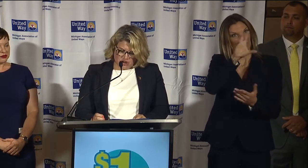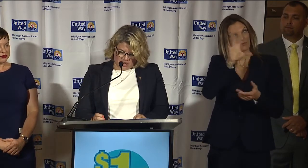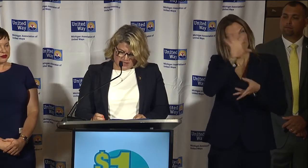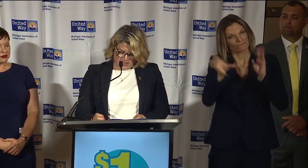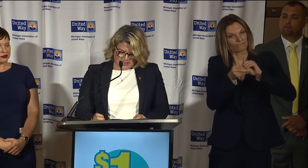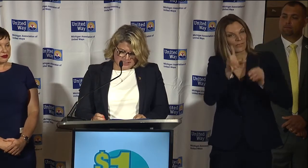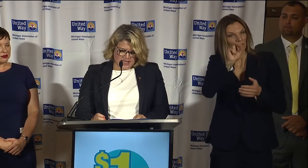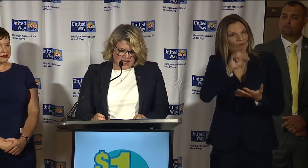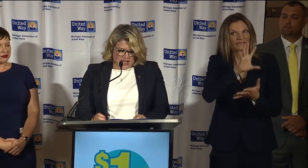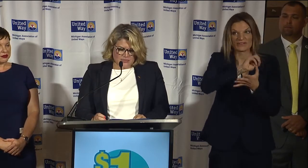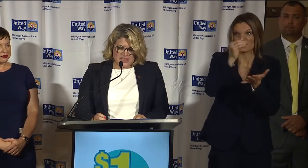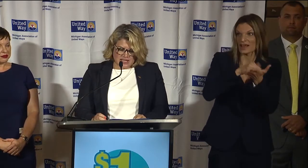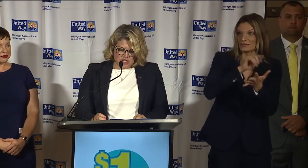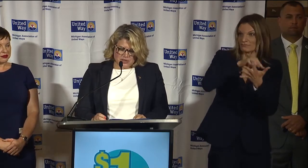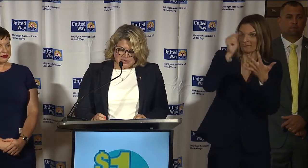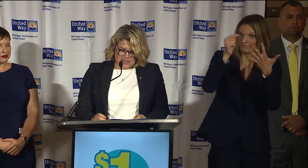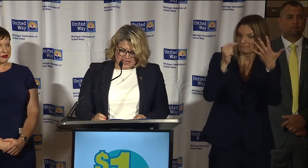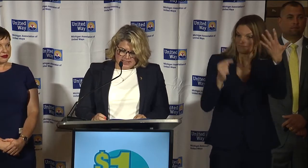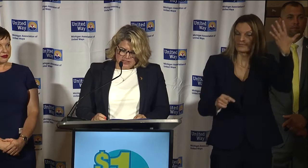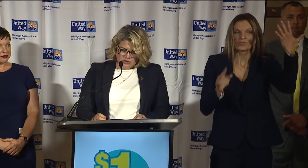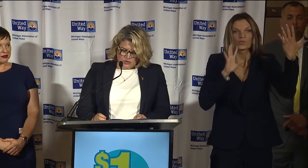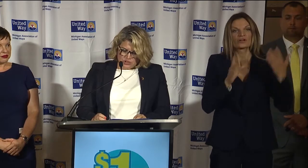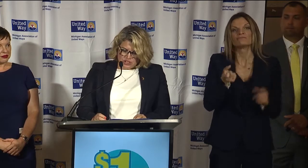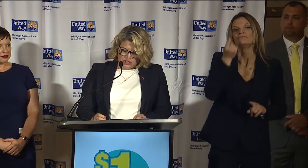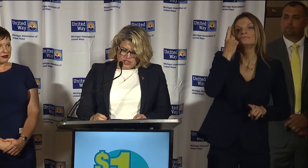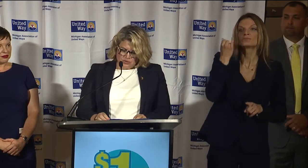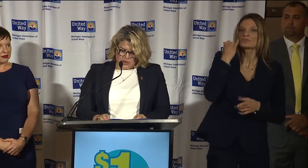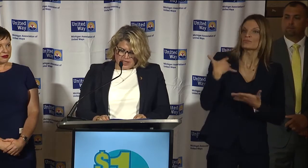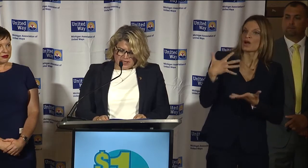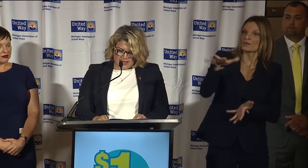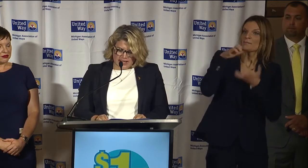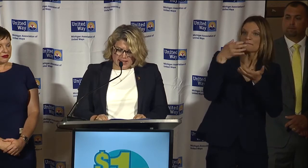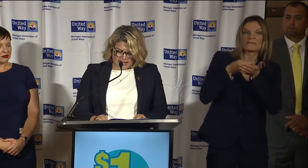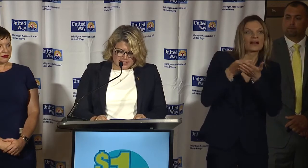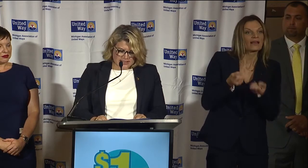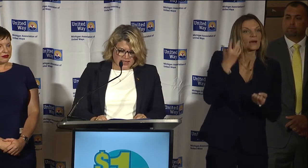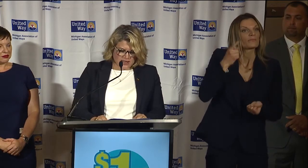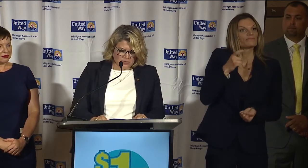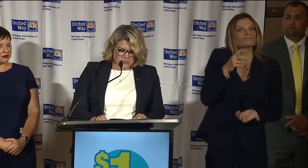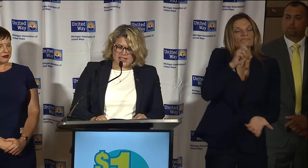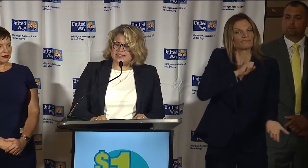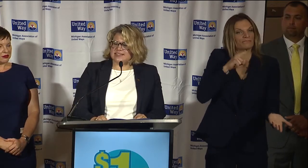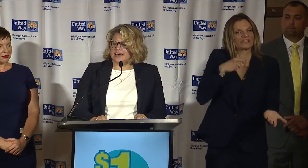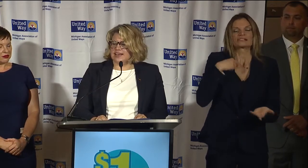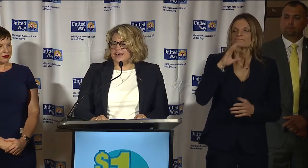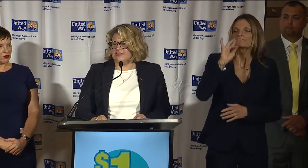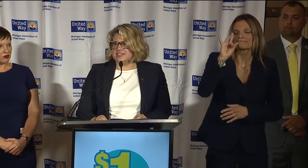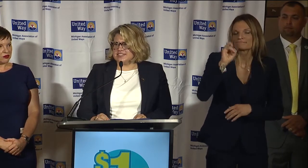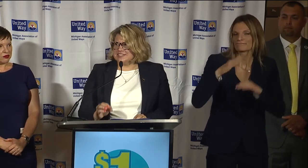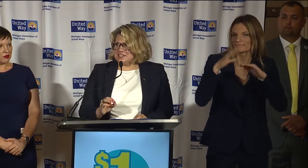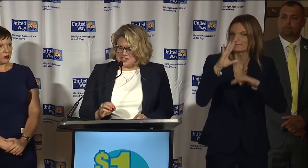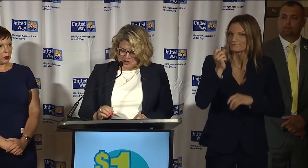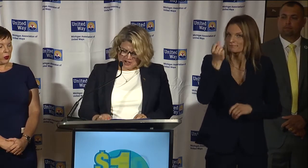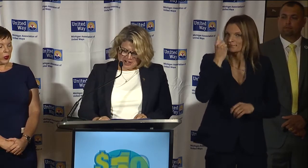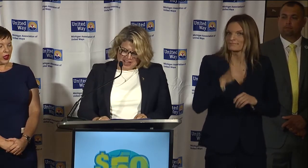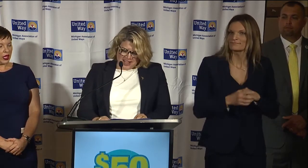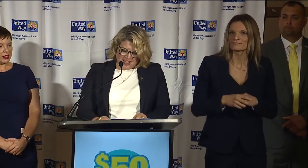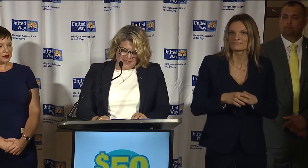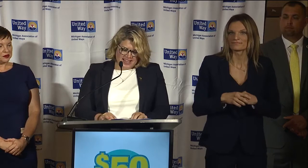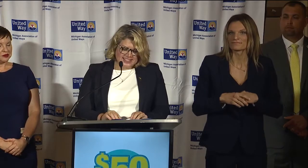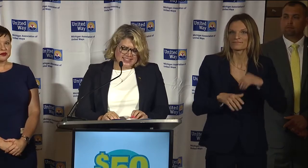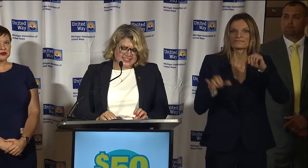daily drawings. Again, you must be 18 and older to win, and we must obviously check